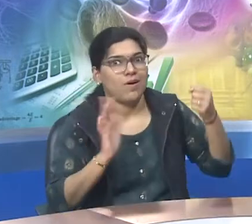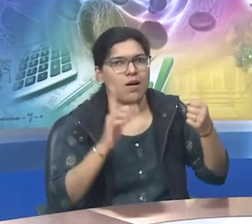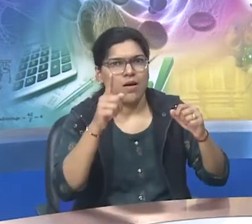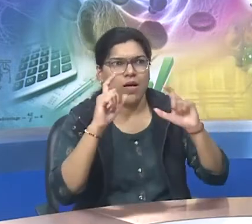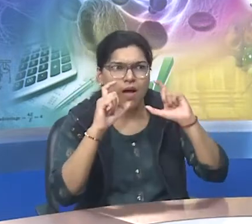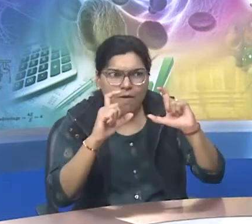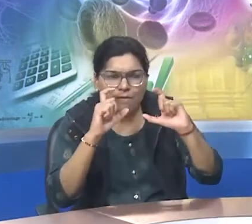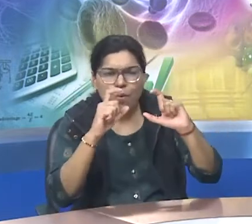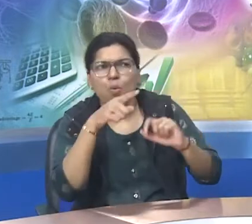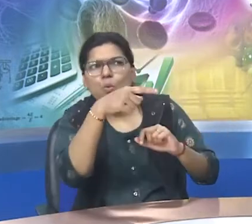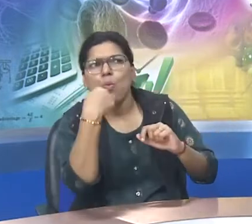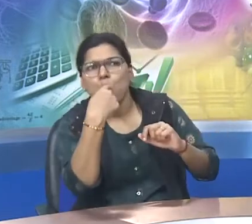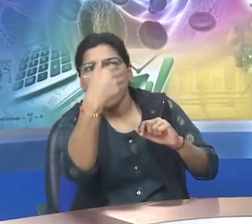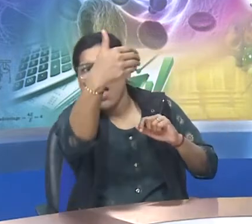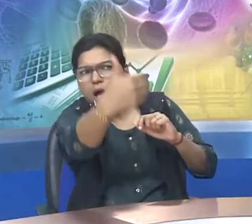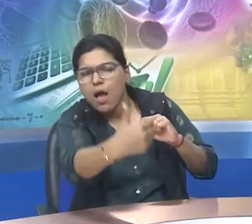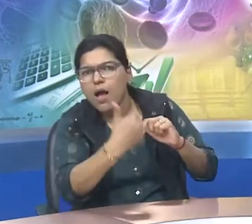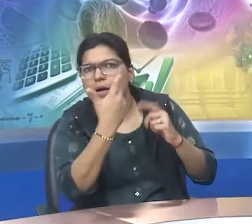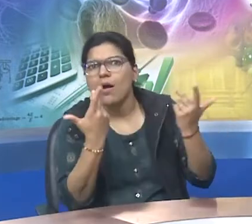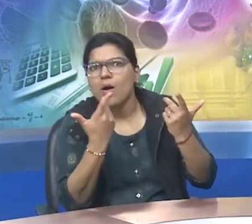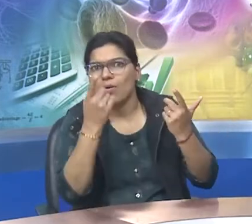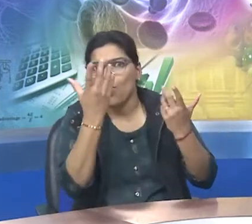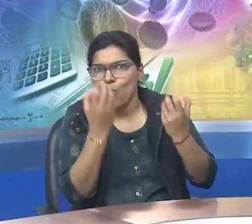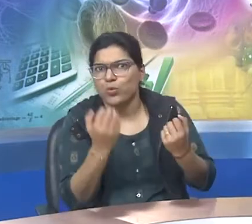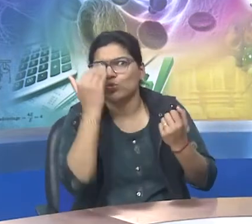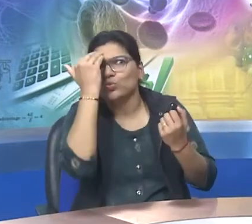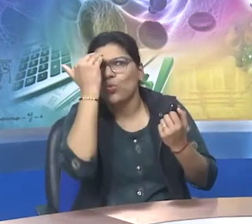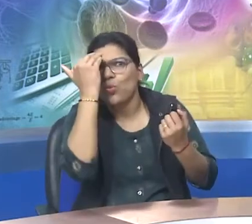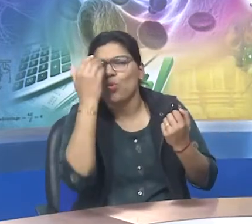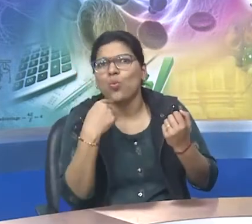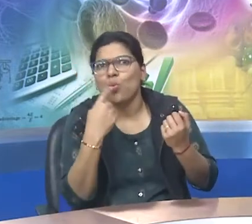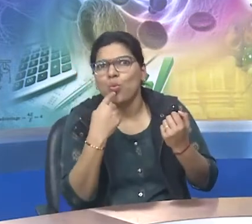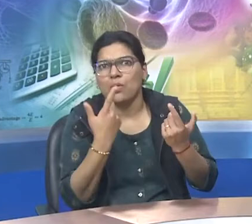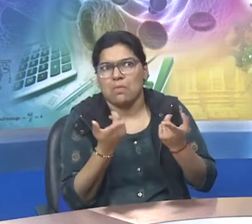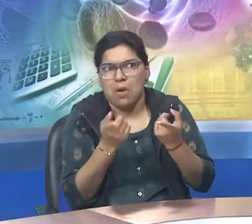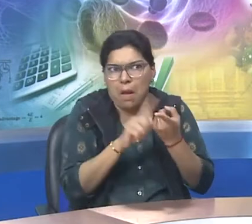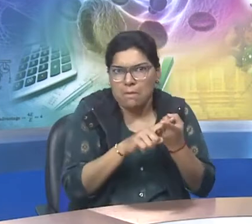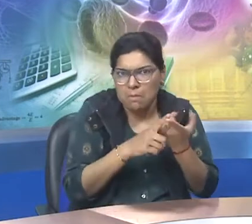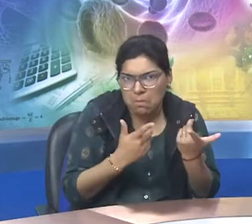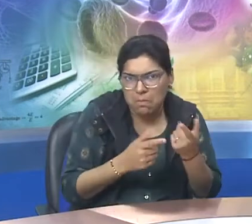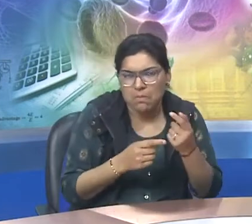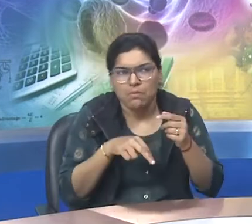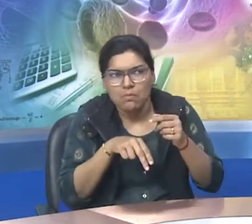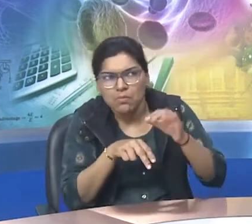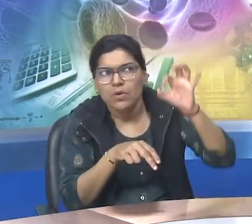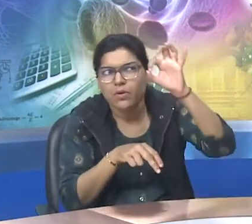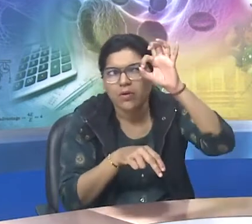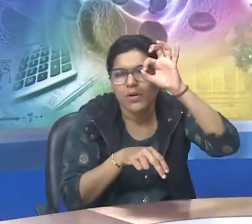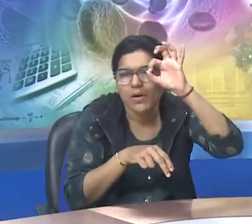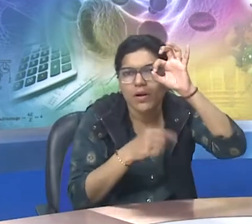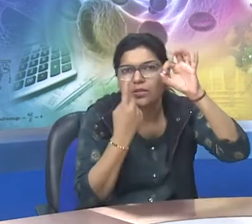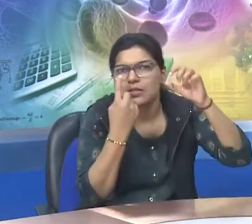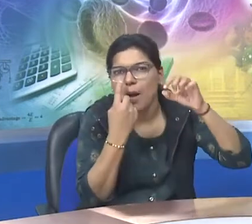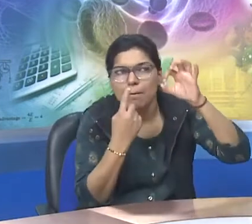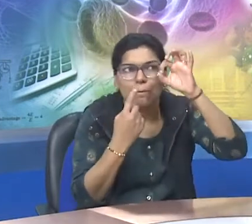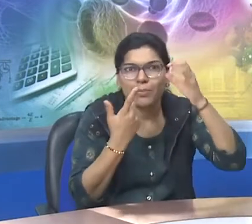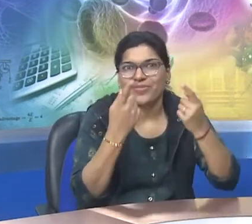night, and you get careful who has come at this time, and you